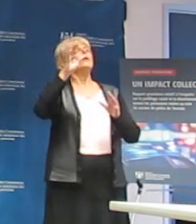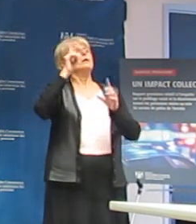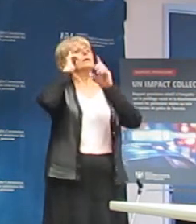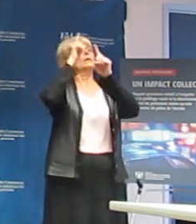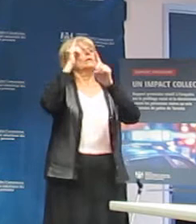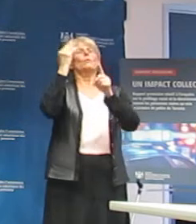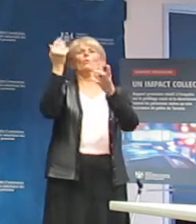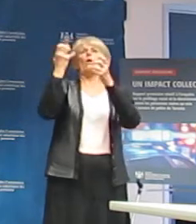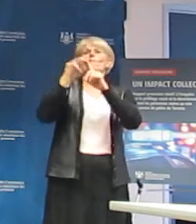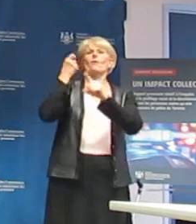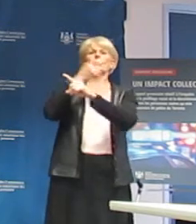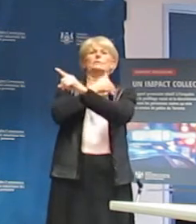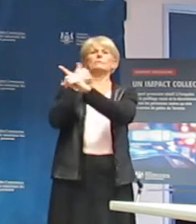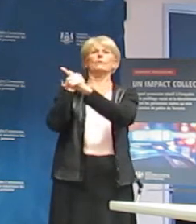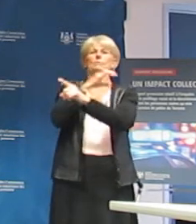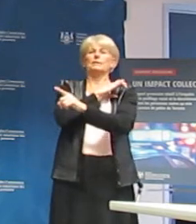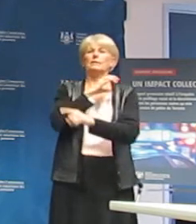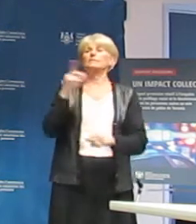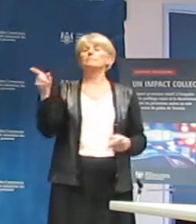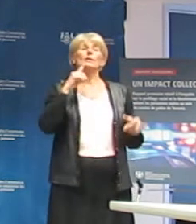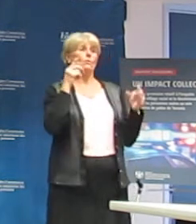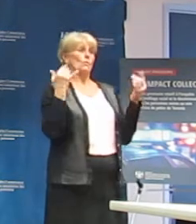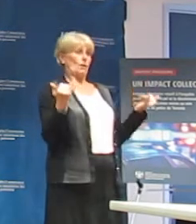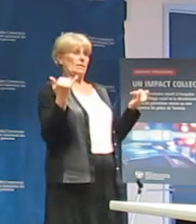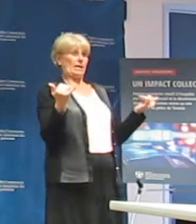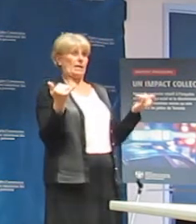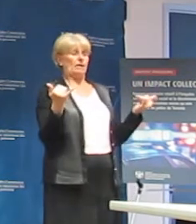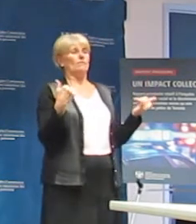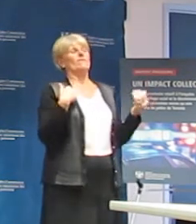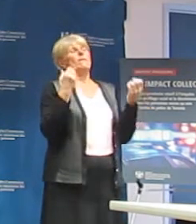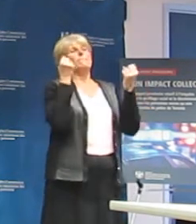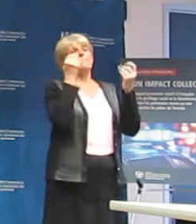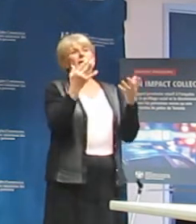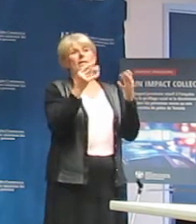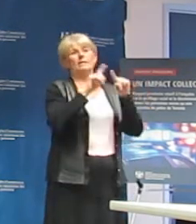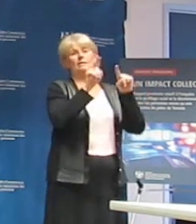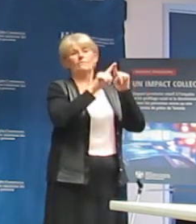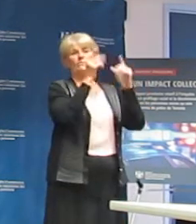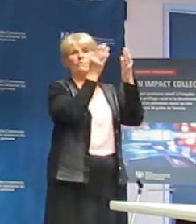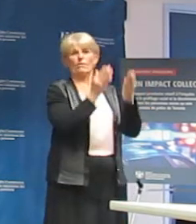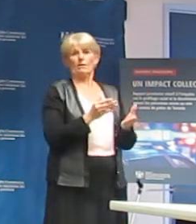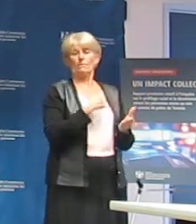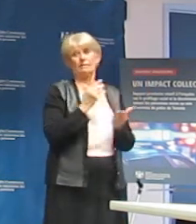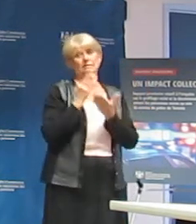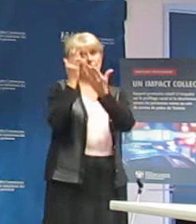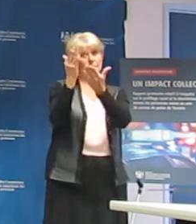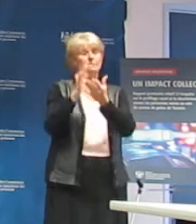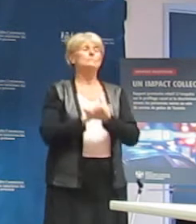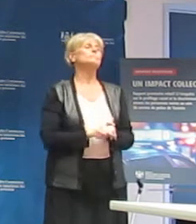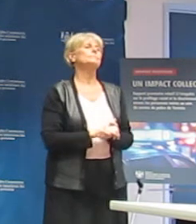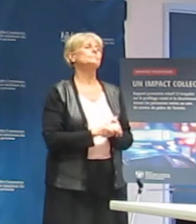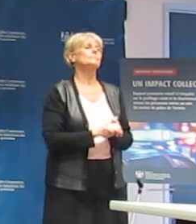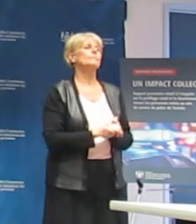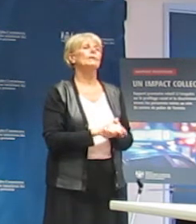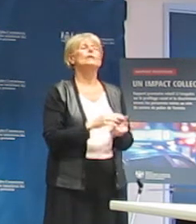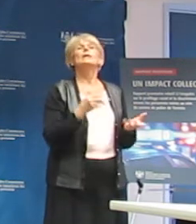Police? So we, at this interim stage, have a number of recommendations that we've made. The first is simply to